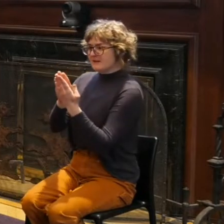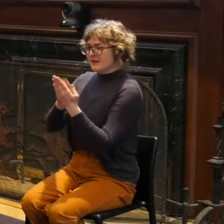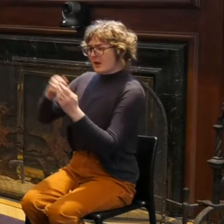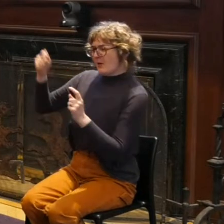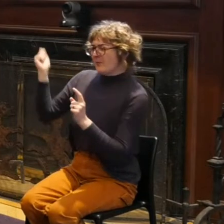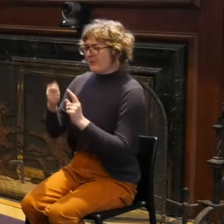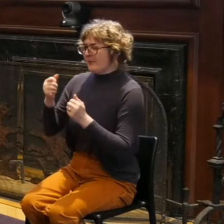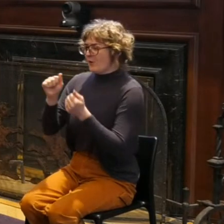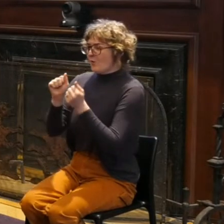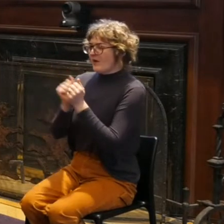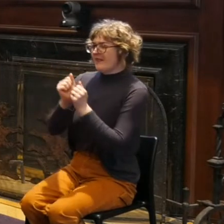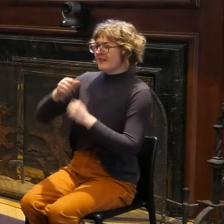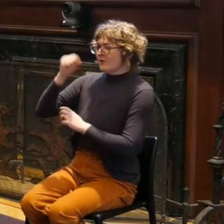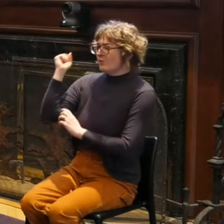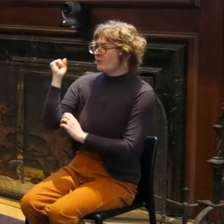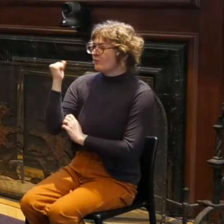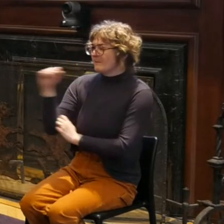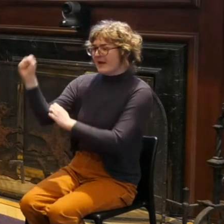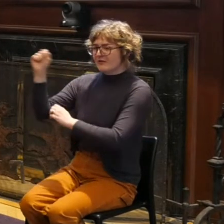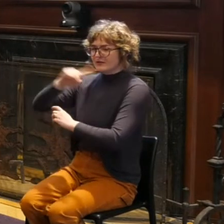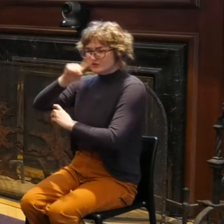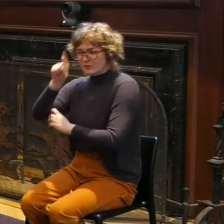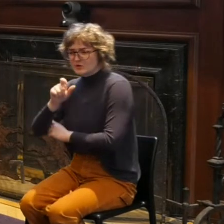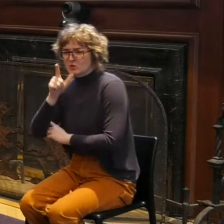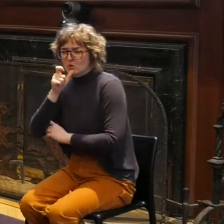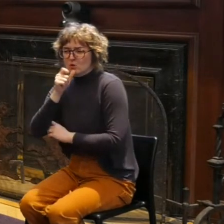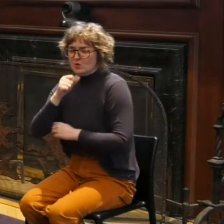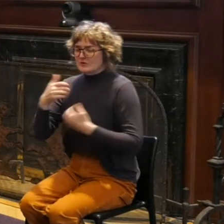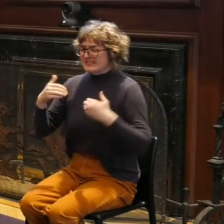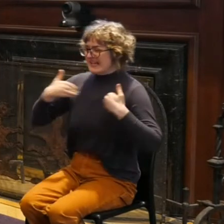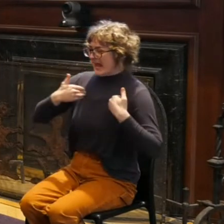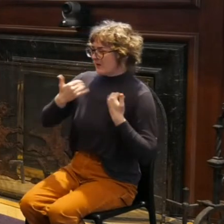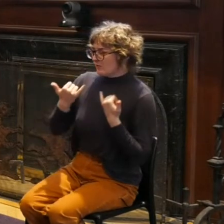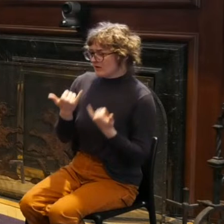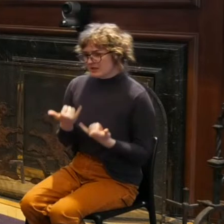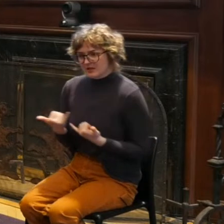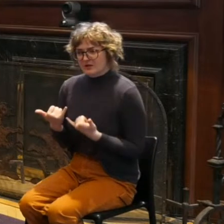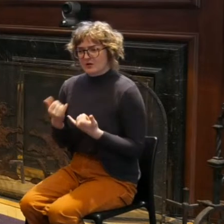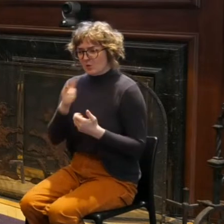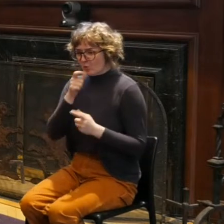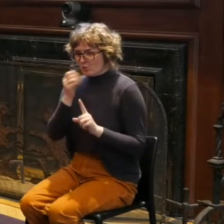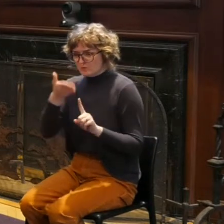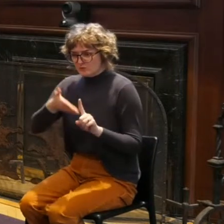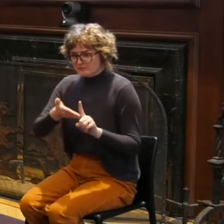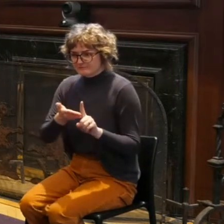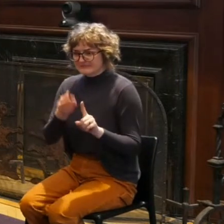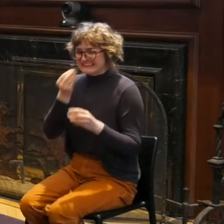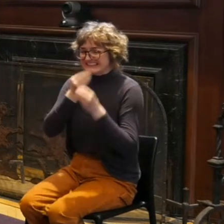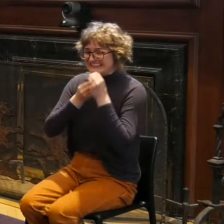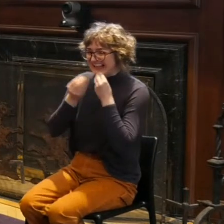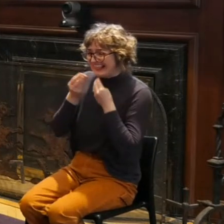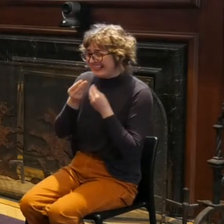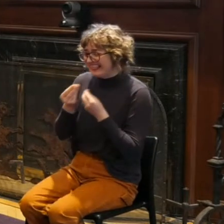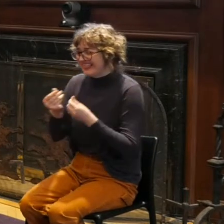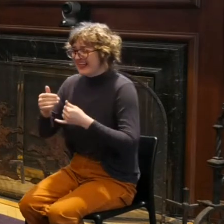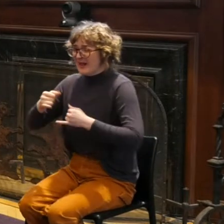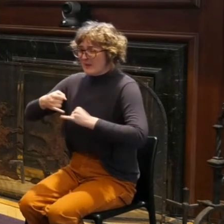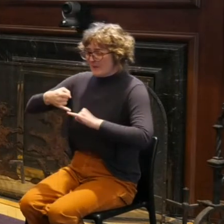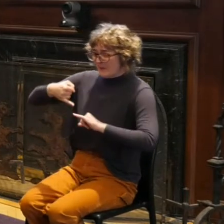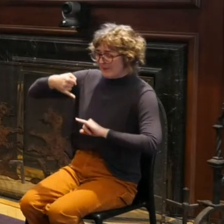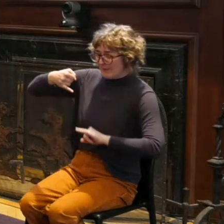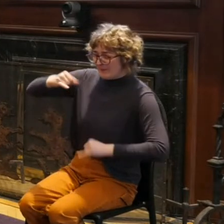with a rebellious question, who is the animal here? He eats little. He thins out from